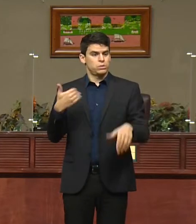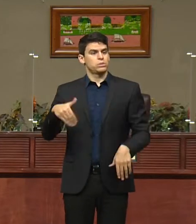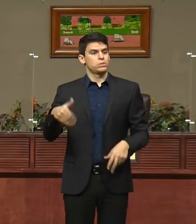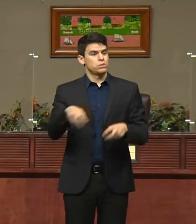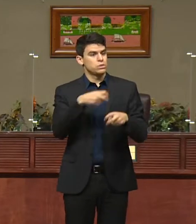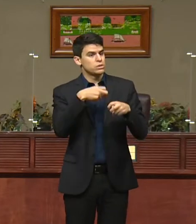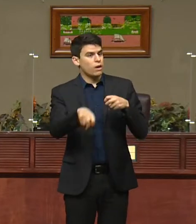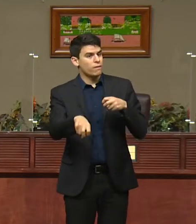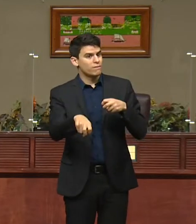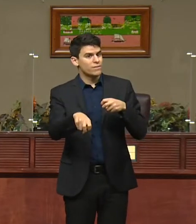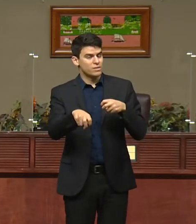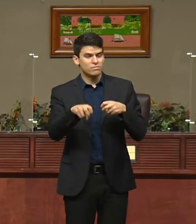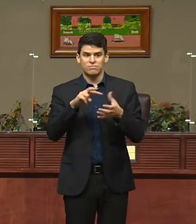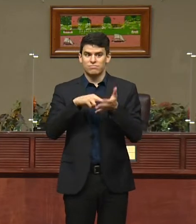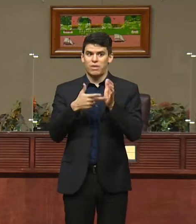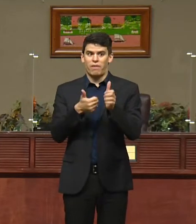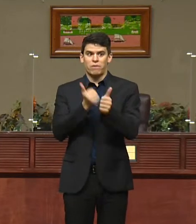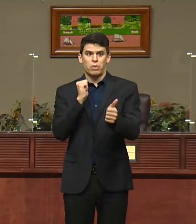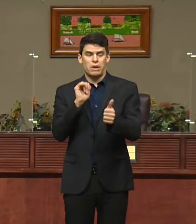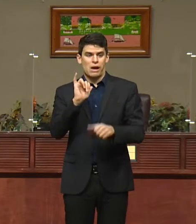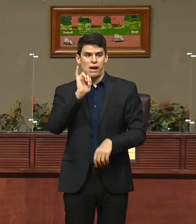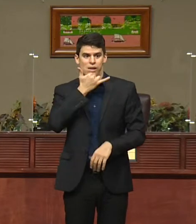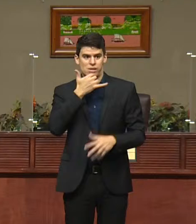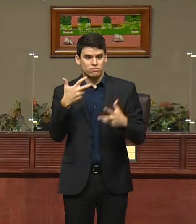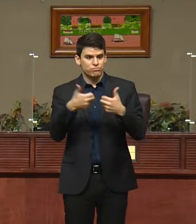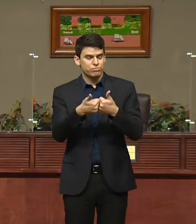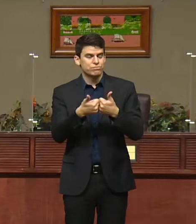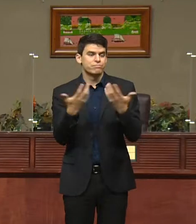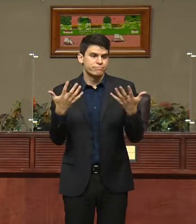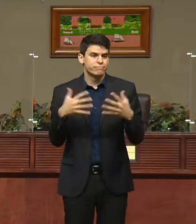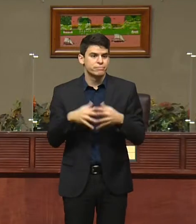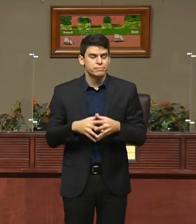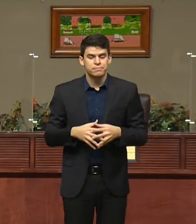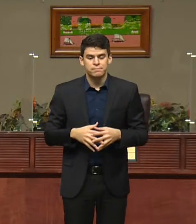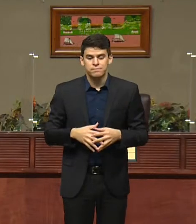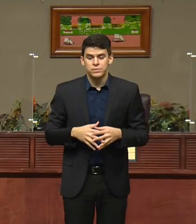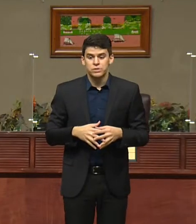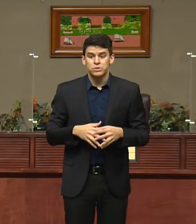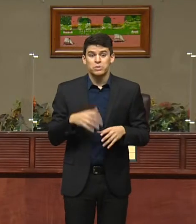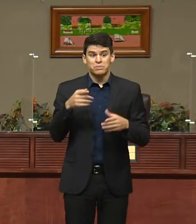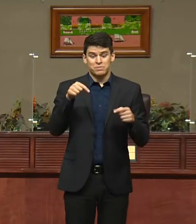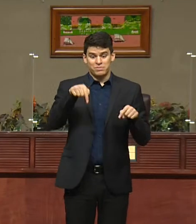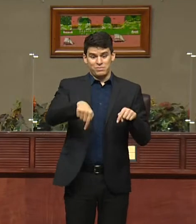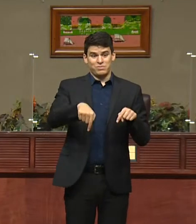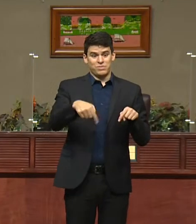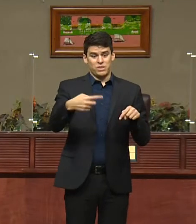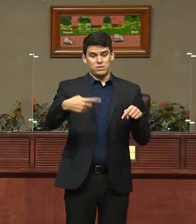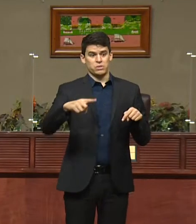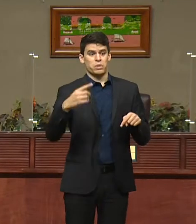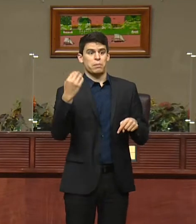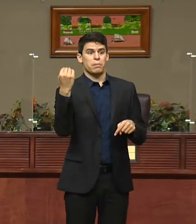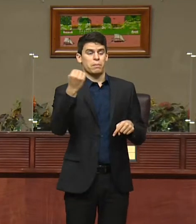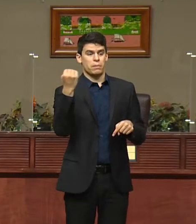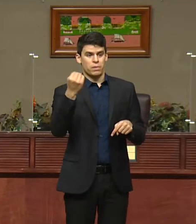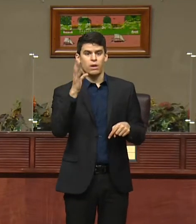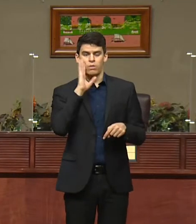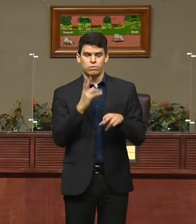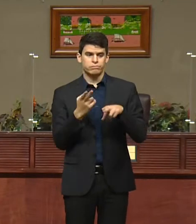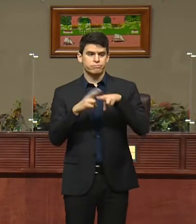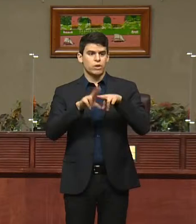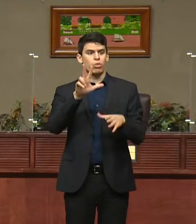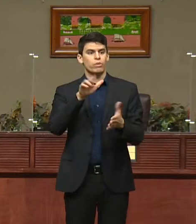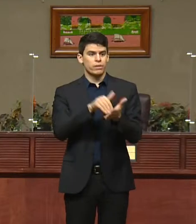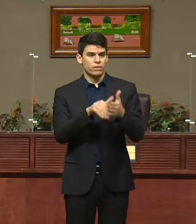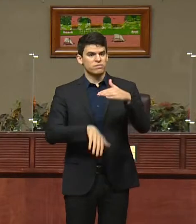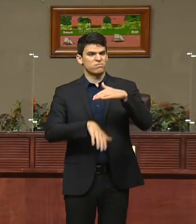Without having accidents. And on Monday, we will increase to 3,000. We are expecting next week to be